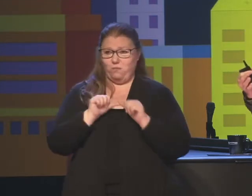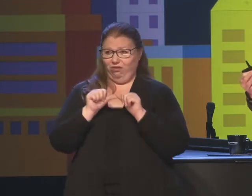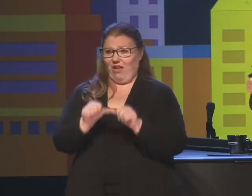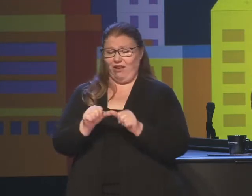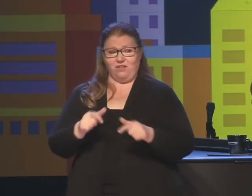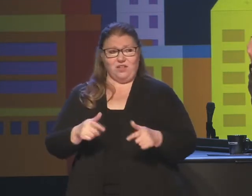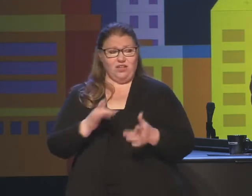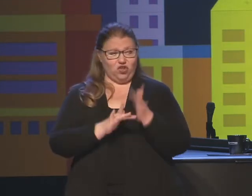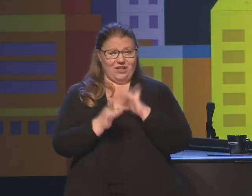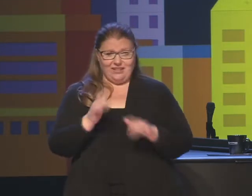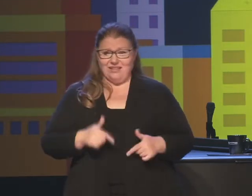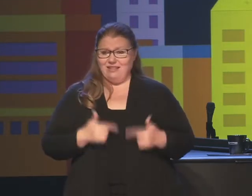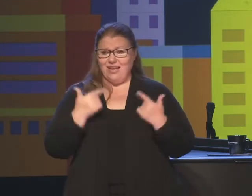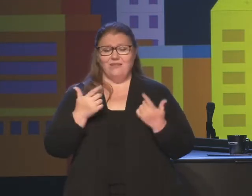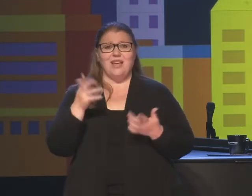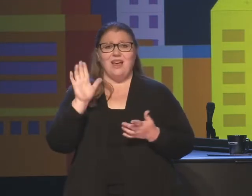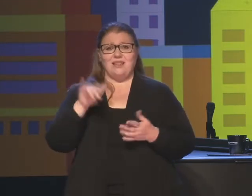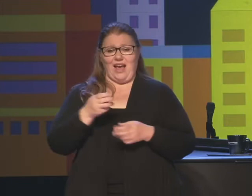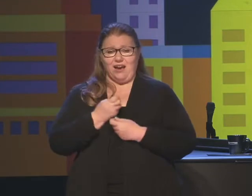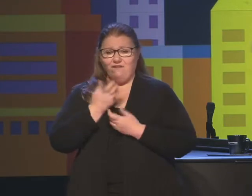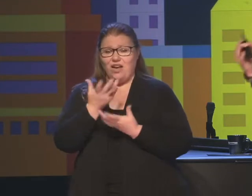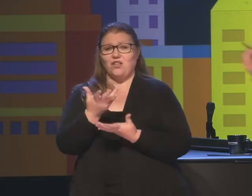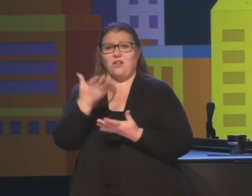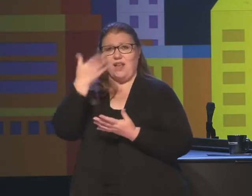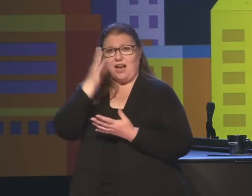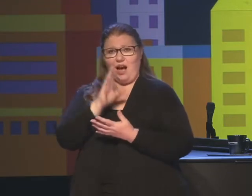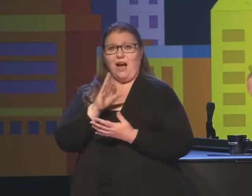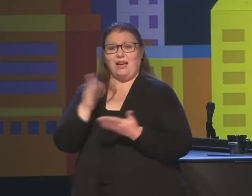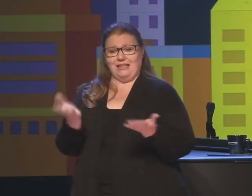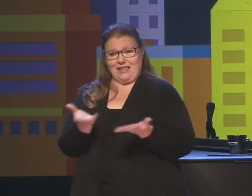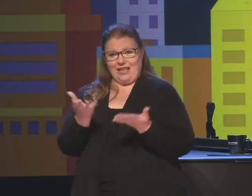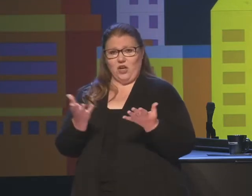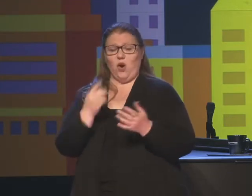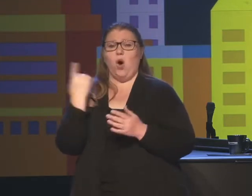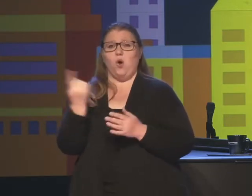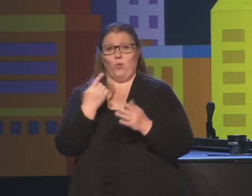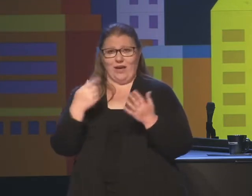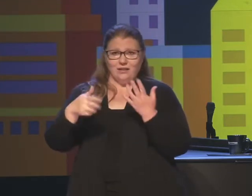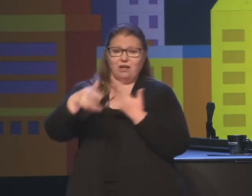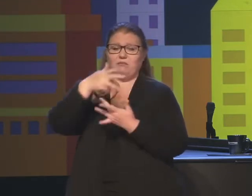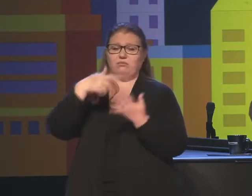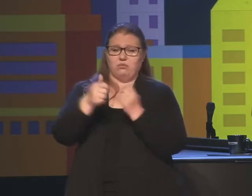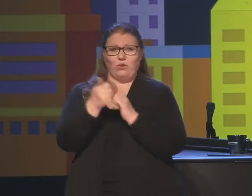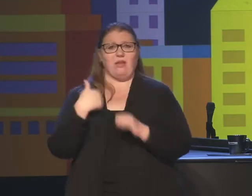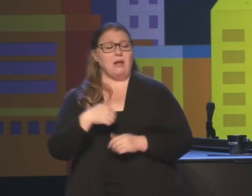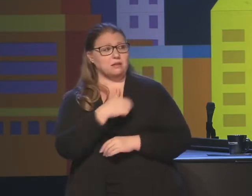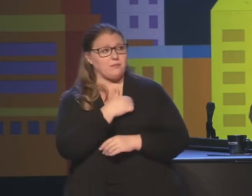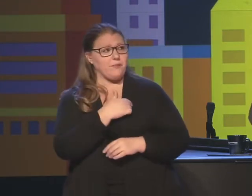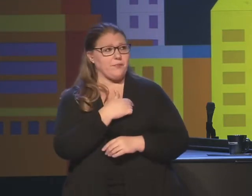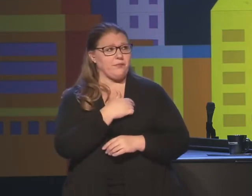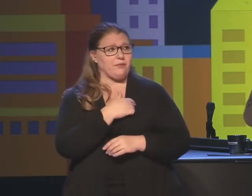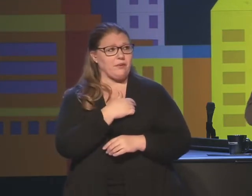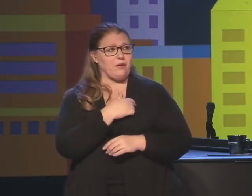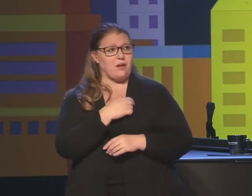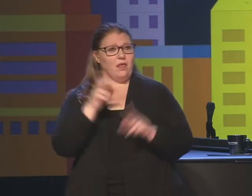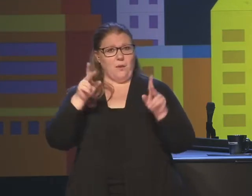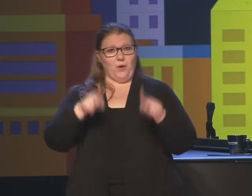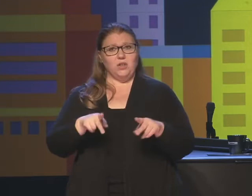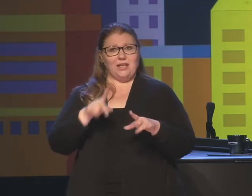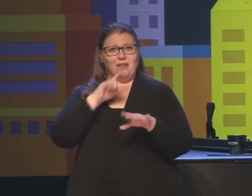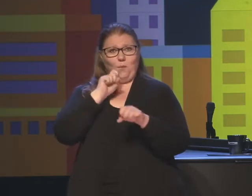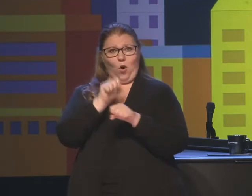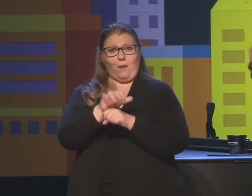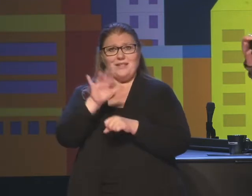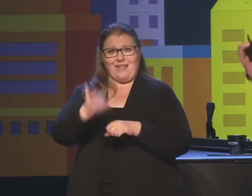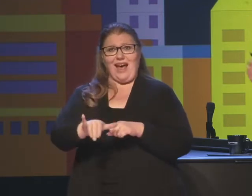lives. This confession that God is present always with us. And the one who made that promise is trustworthy,